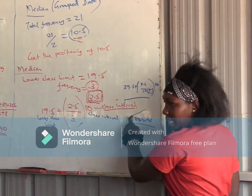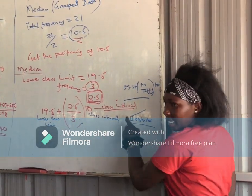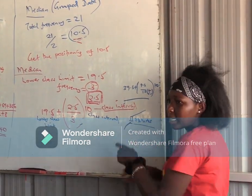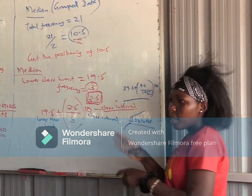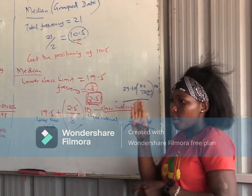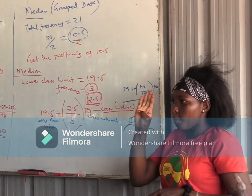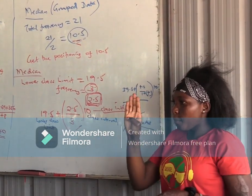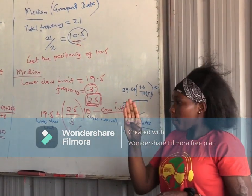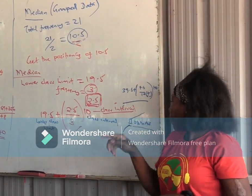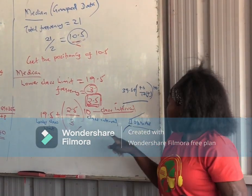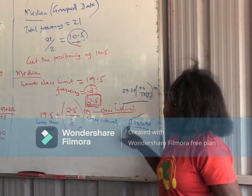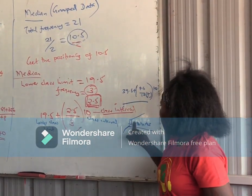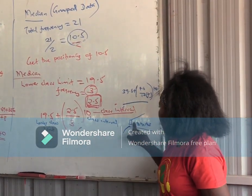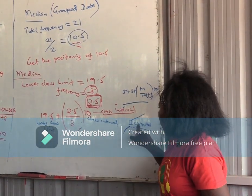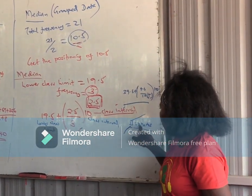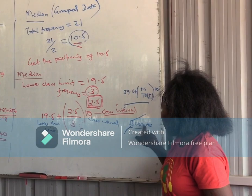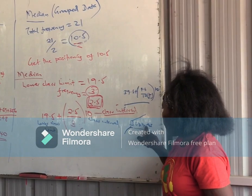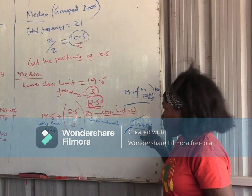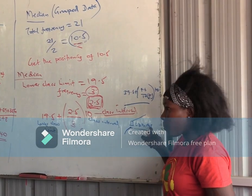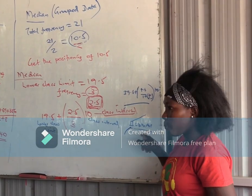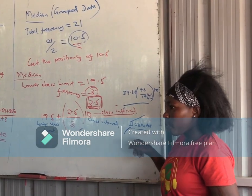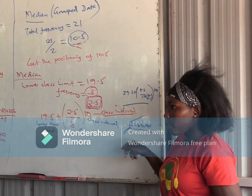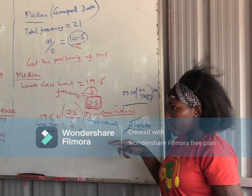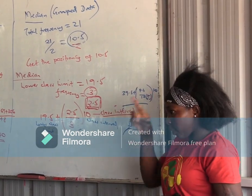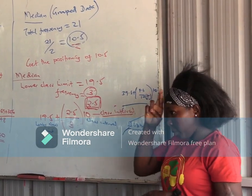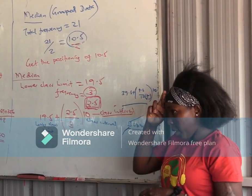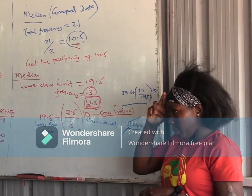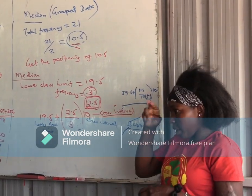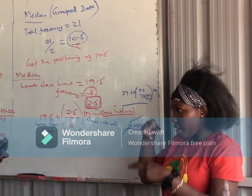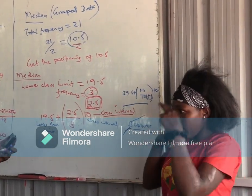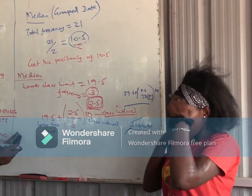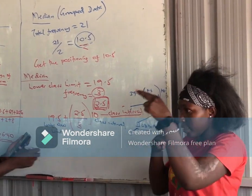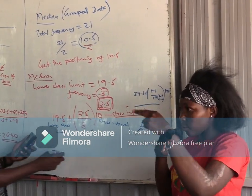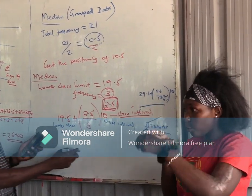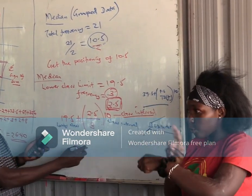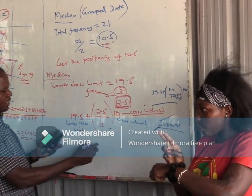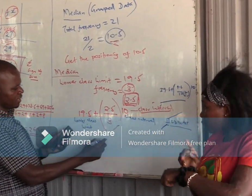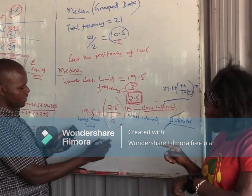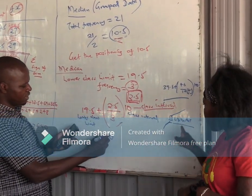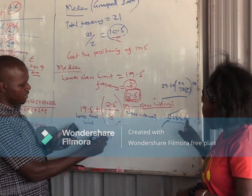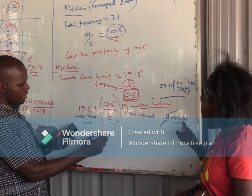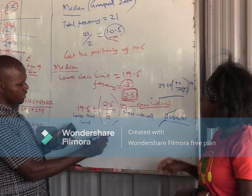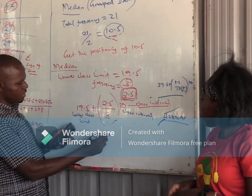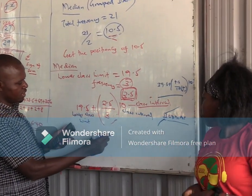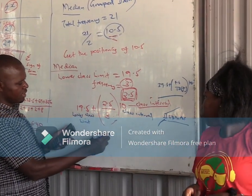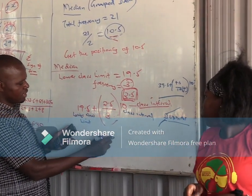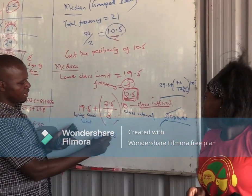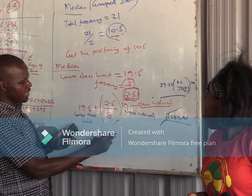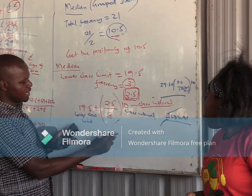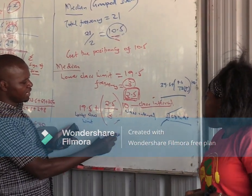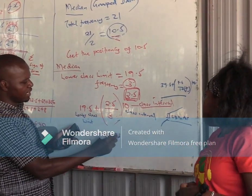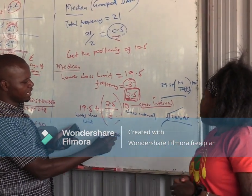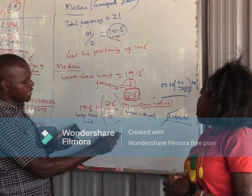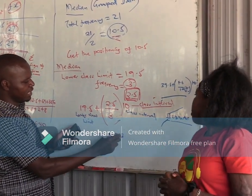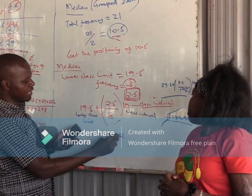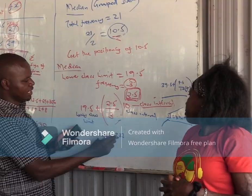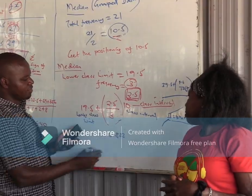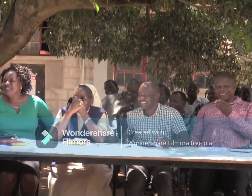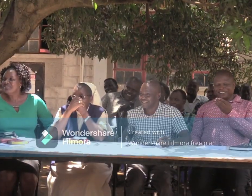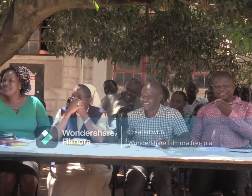activities. We interpret during pastoral services, like during retreats, and even in the churches